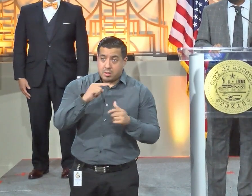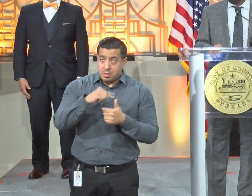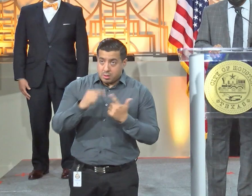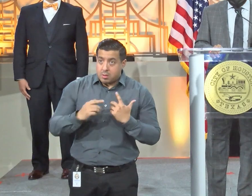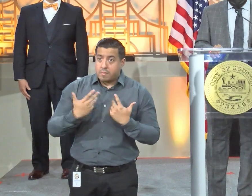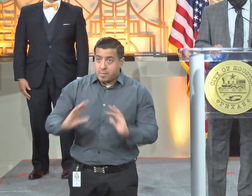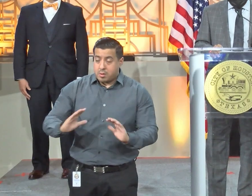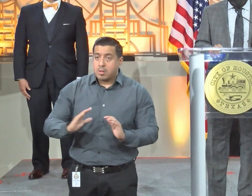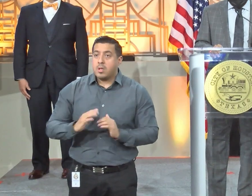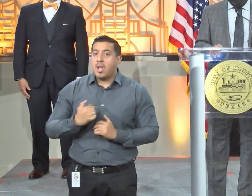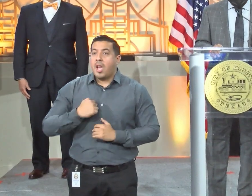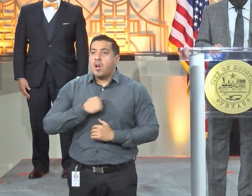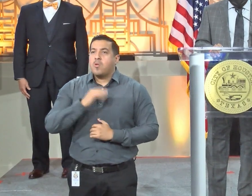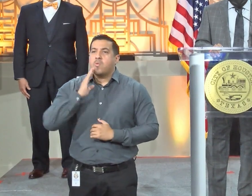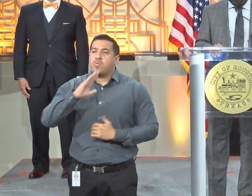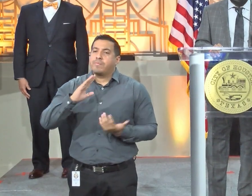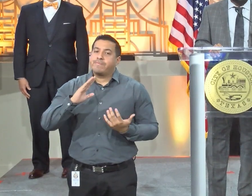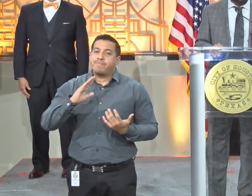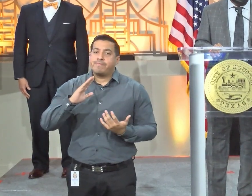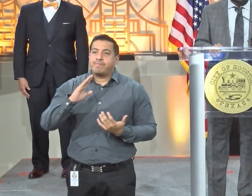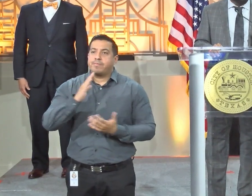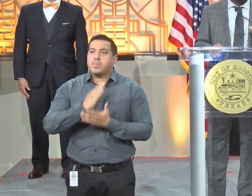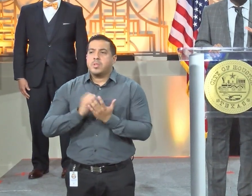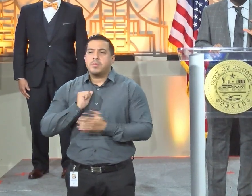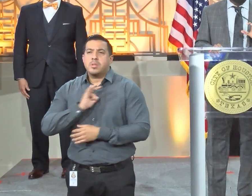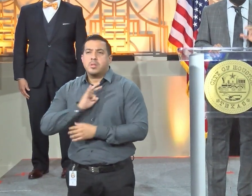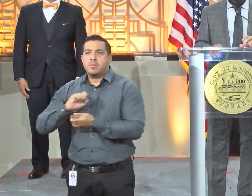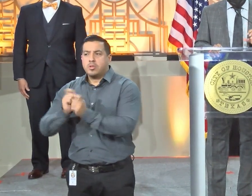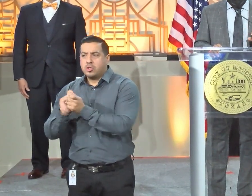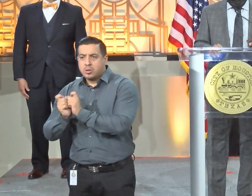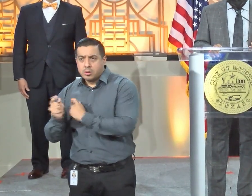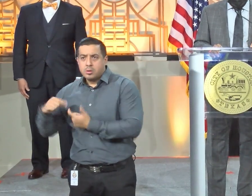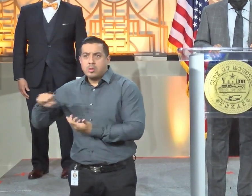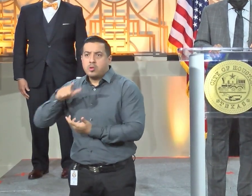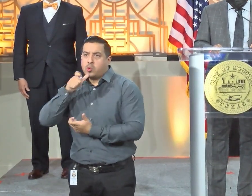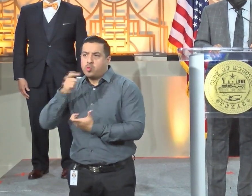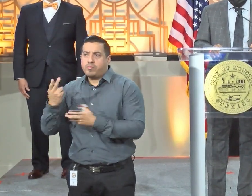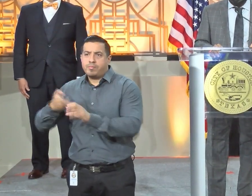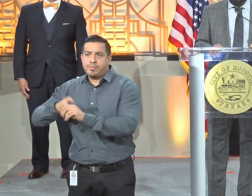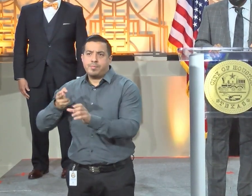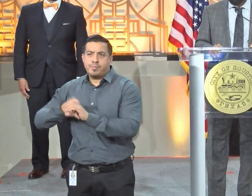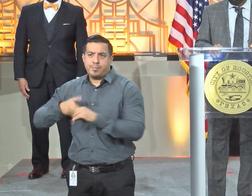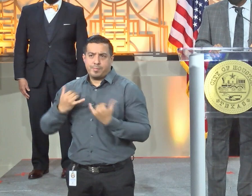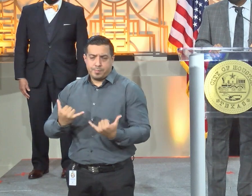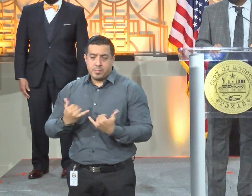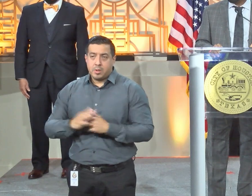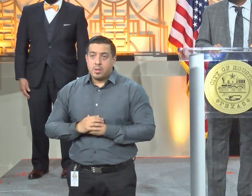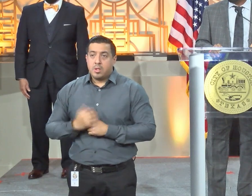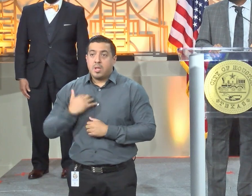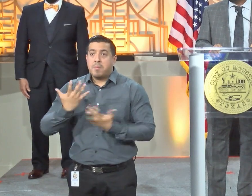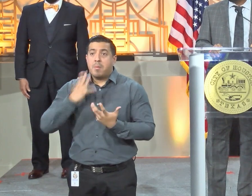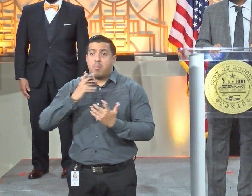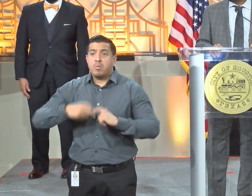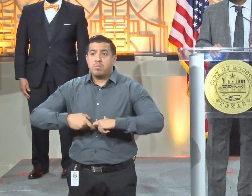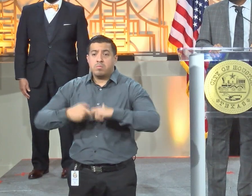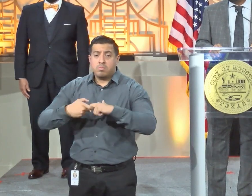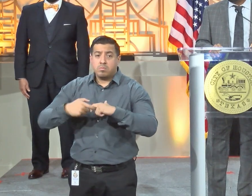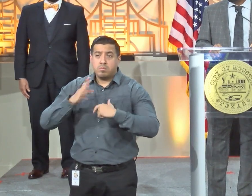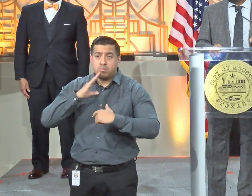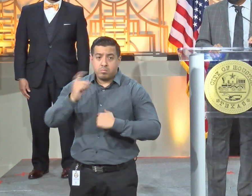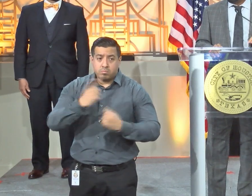of my some of the staff changes, people who are coming on board. I may pause and take